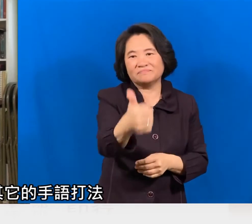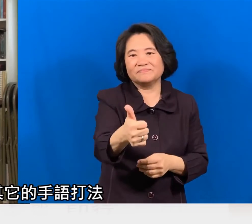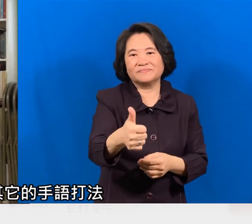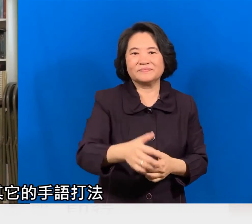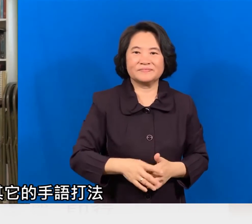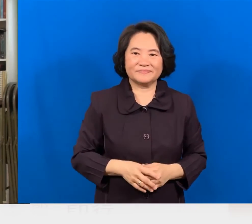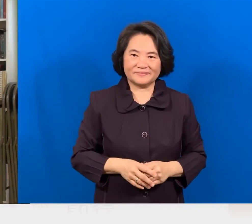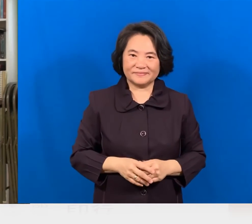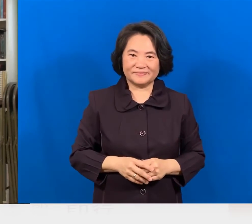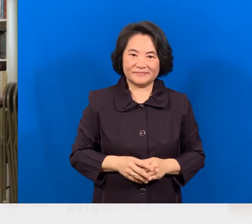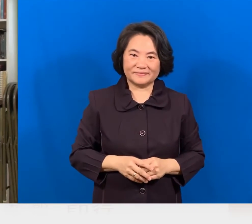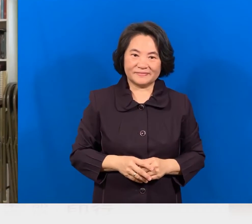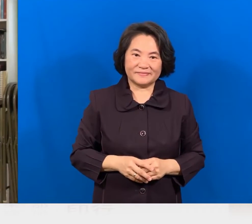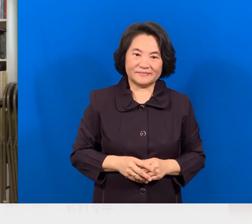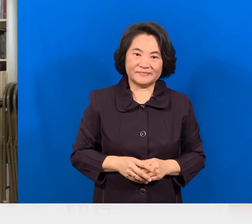making a sign.